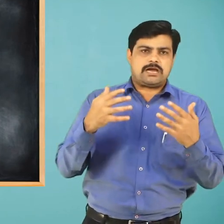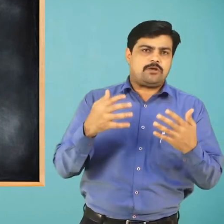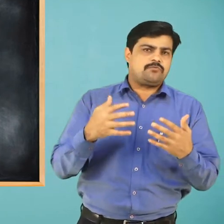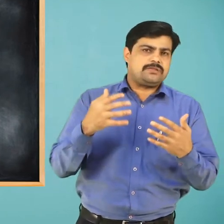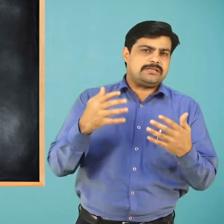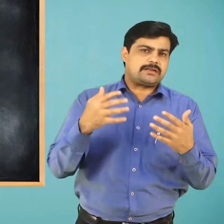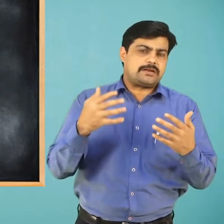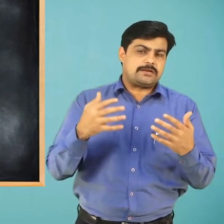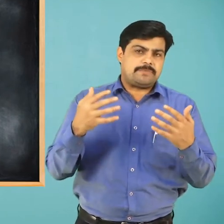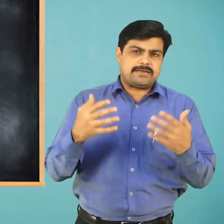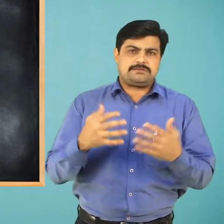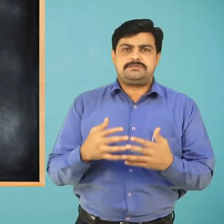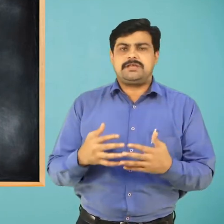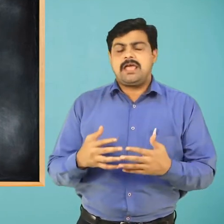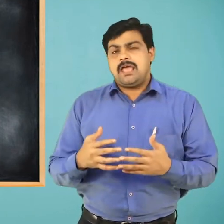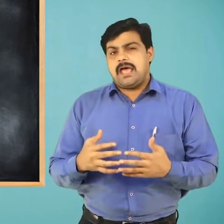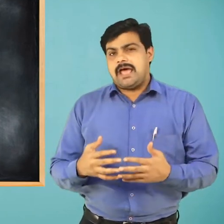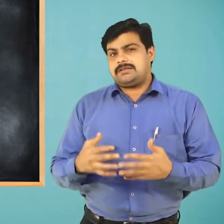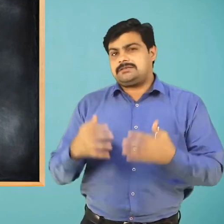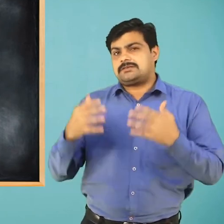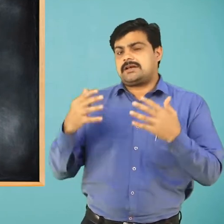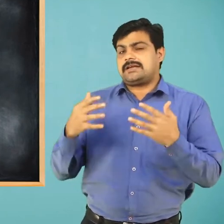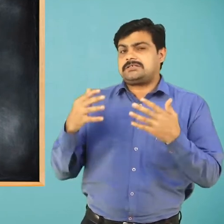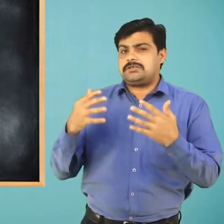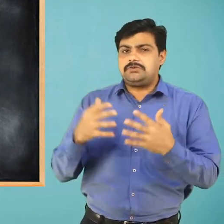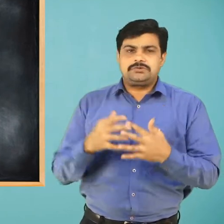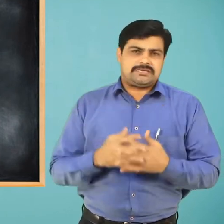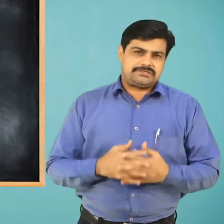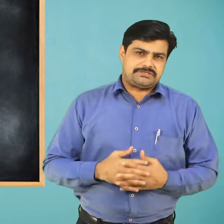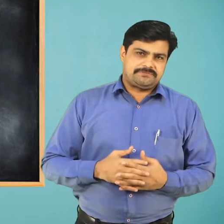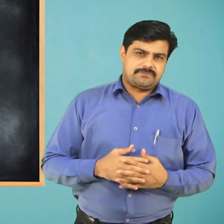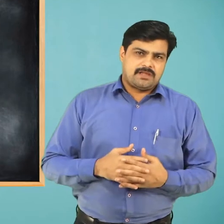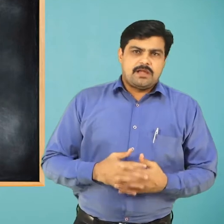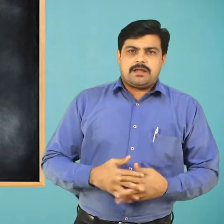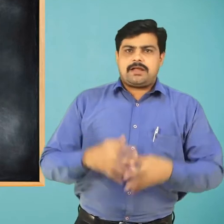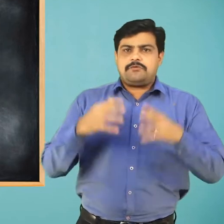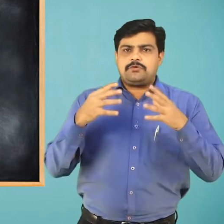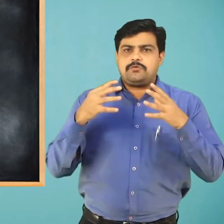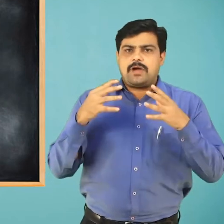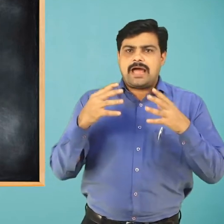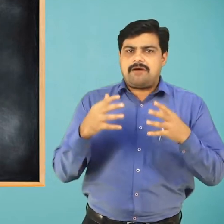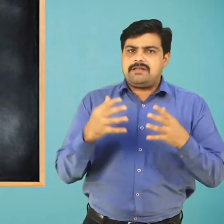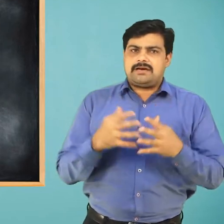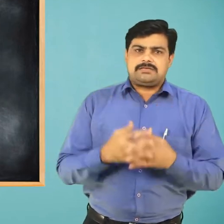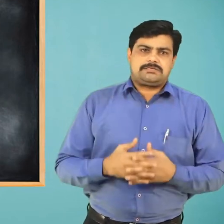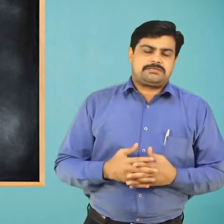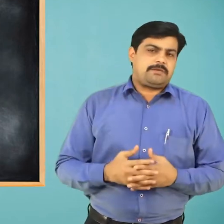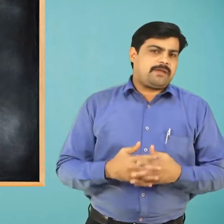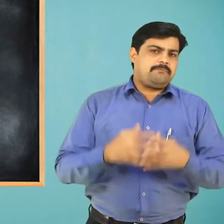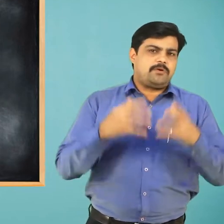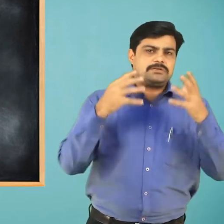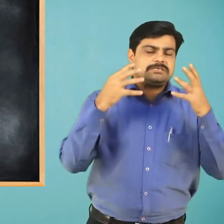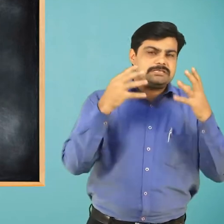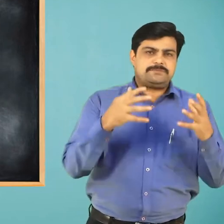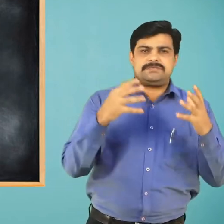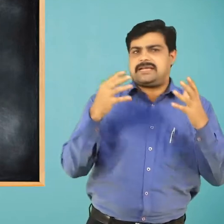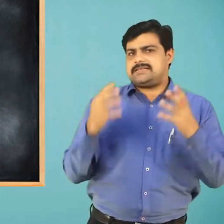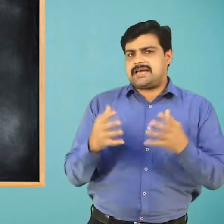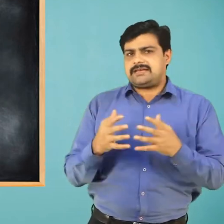along with their current patterns and correct uses. Now you have learned some important tips and